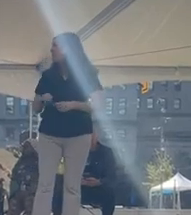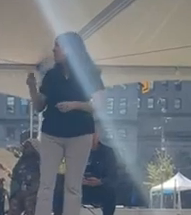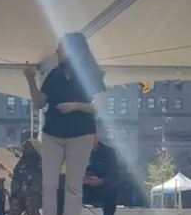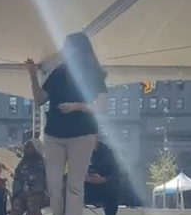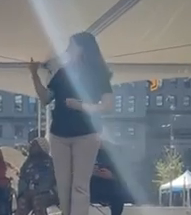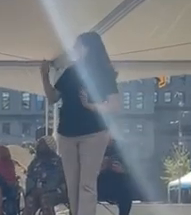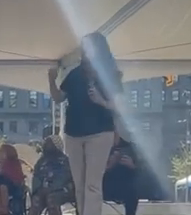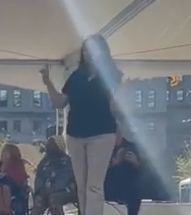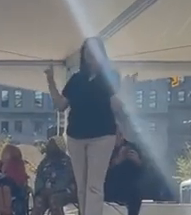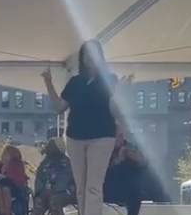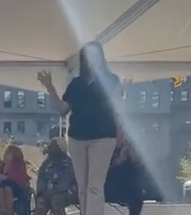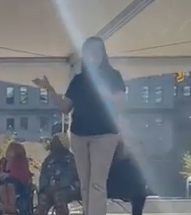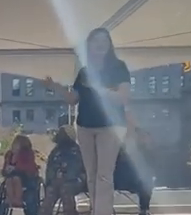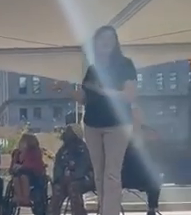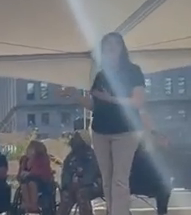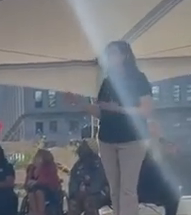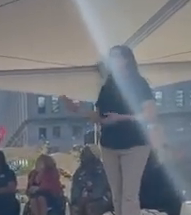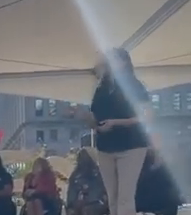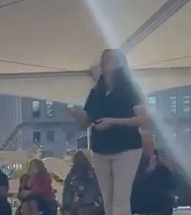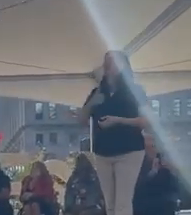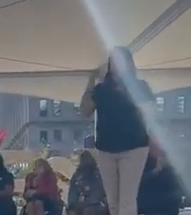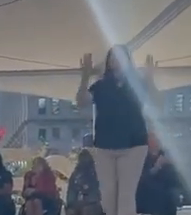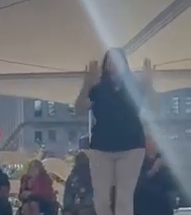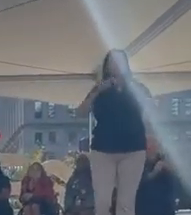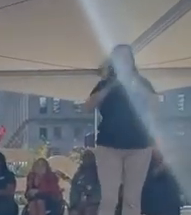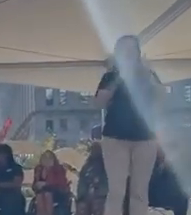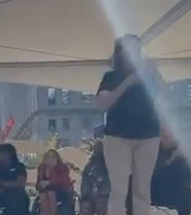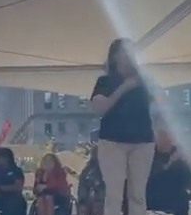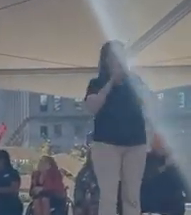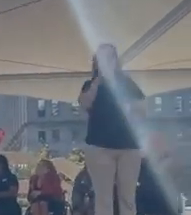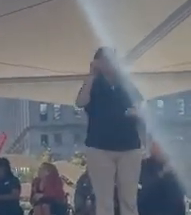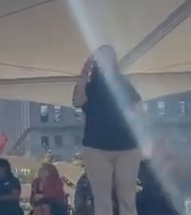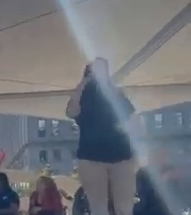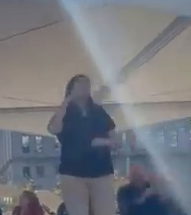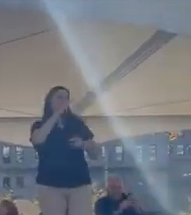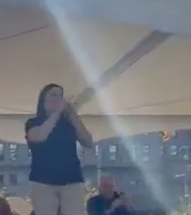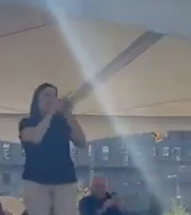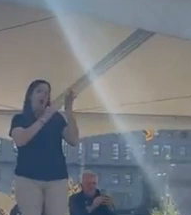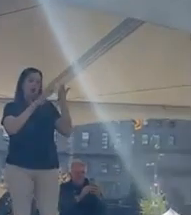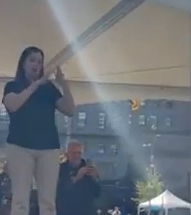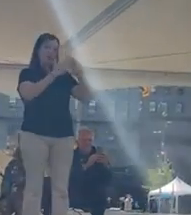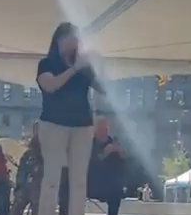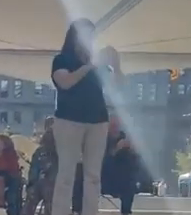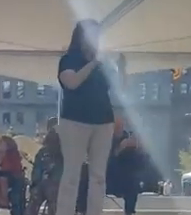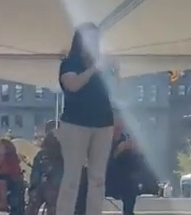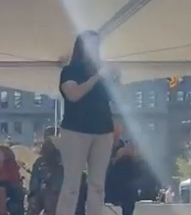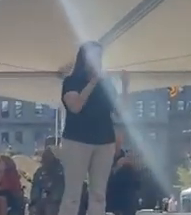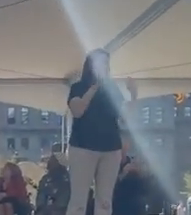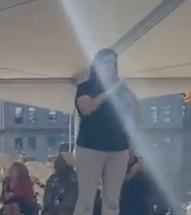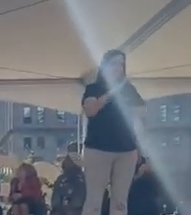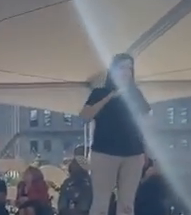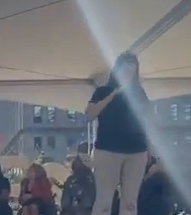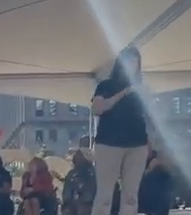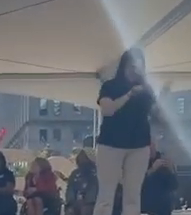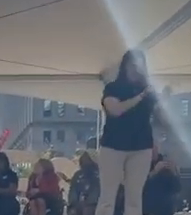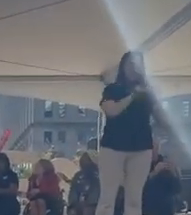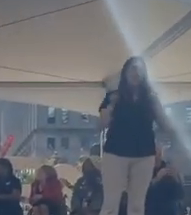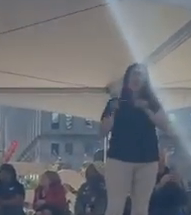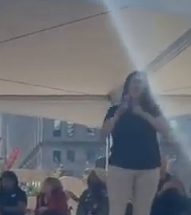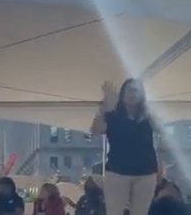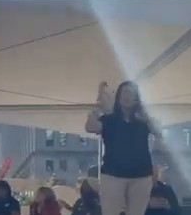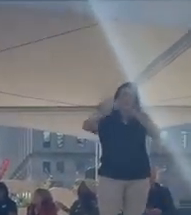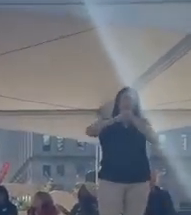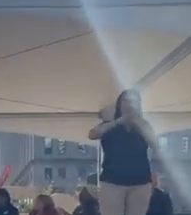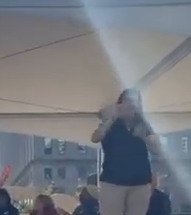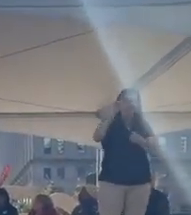Mara looks like she's ready. Another great friend, not only to the arts community in Greater Cleveland, but certainly a huge ally